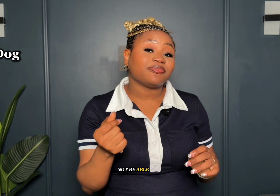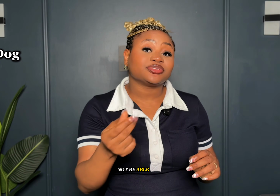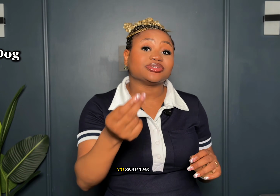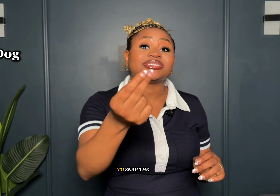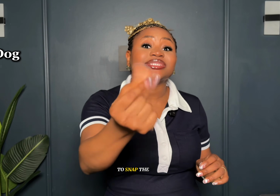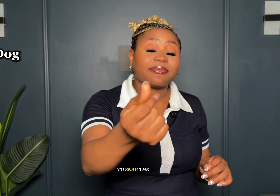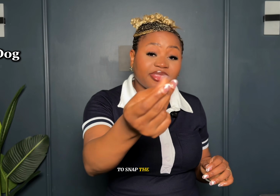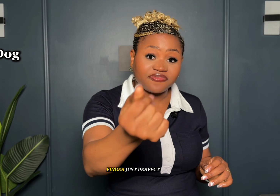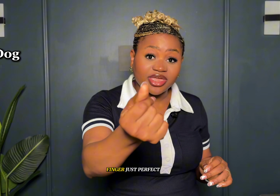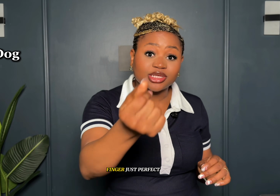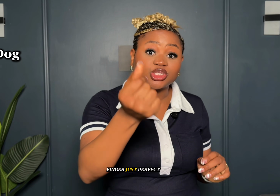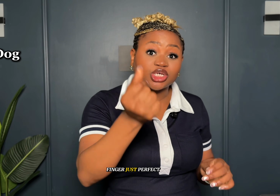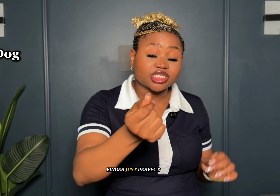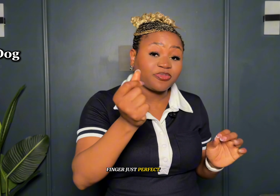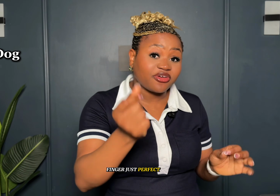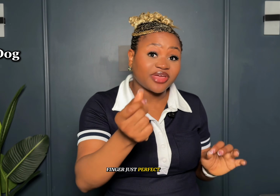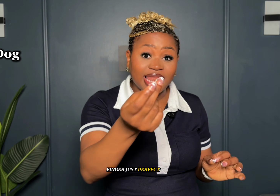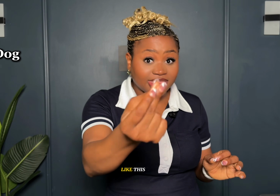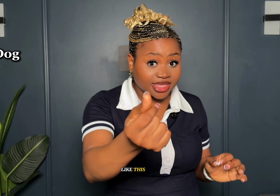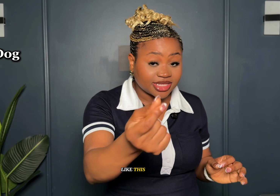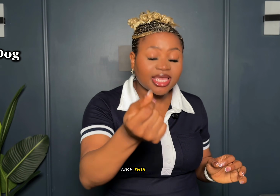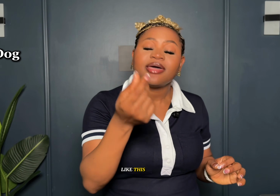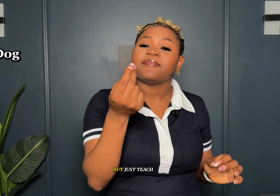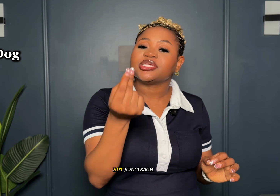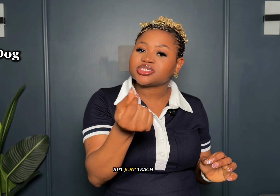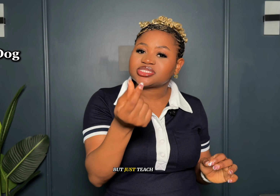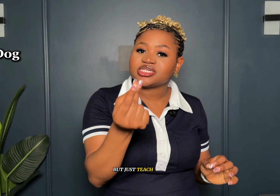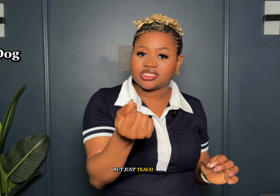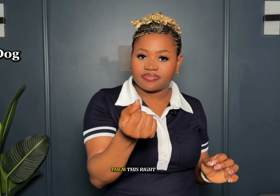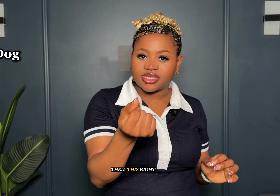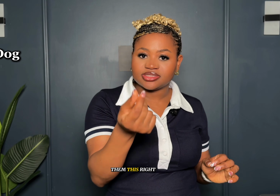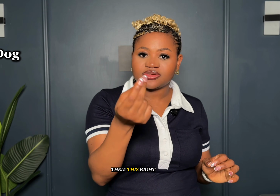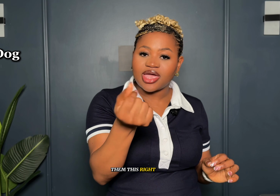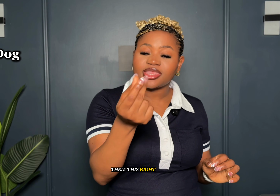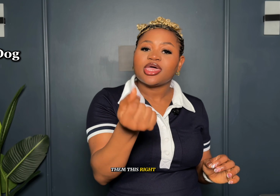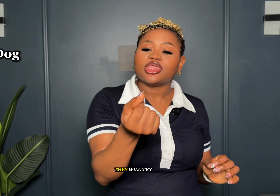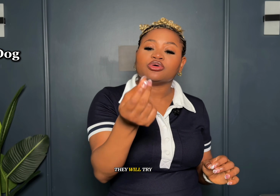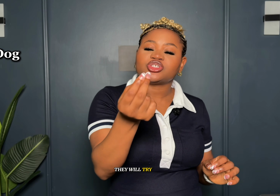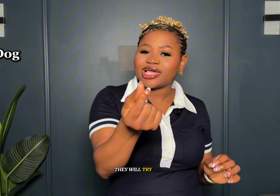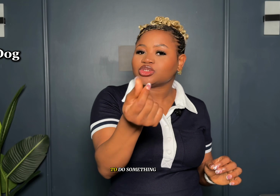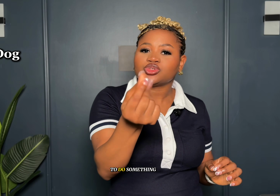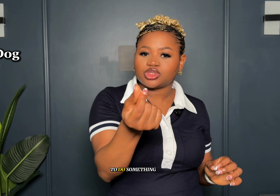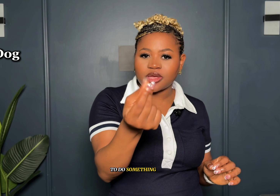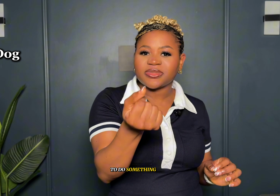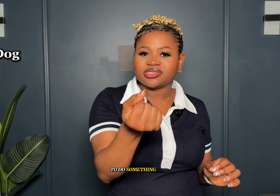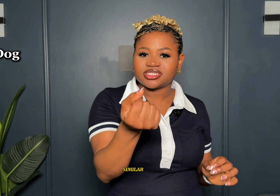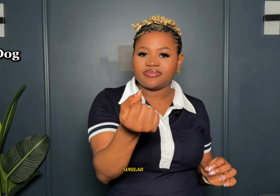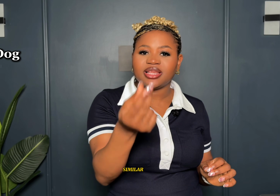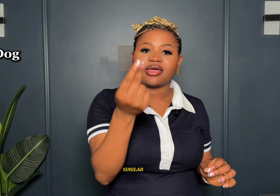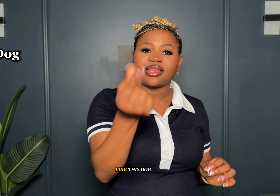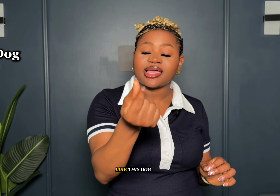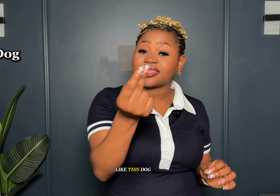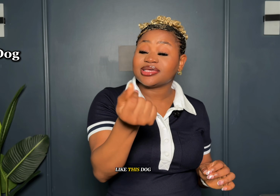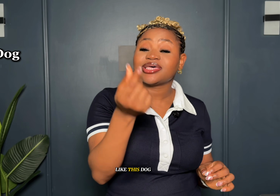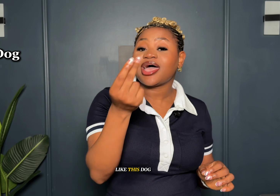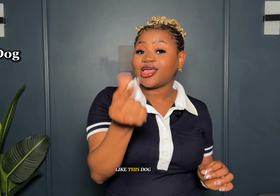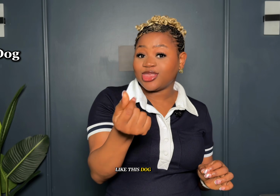to snap the finger just perfect like this, but just teach them this, right? They'll try to do something similar like this.